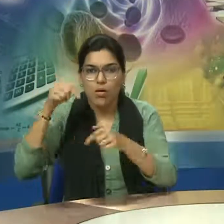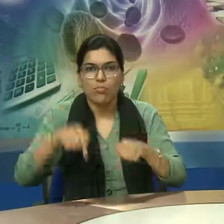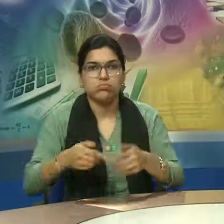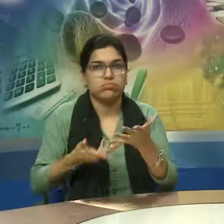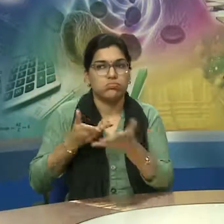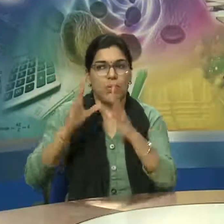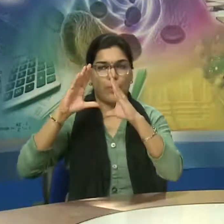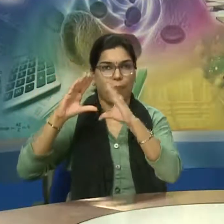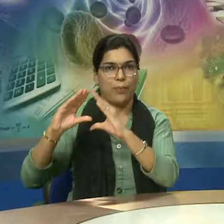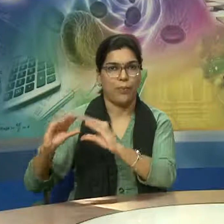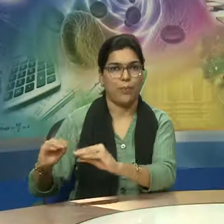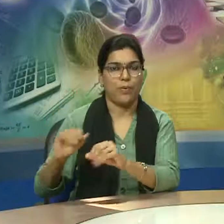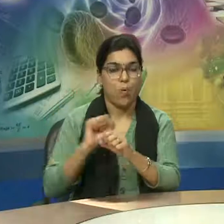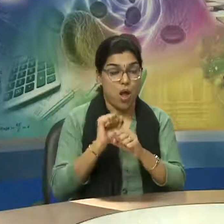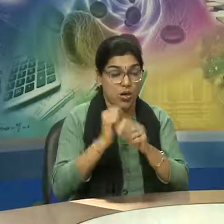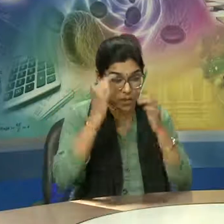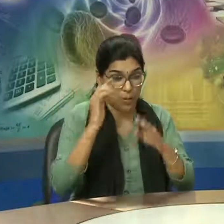Poet says,